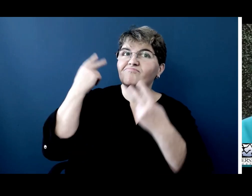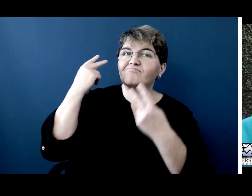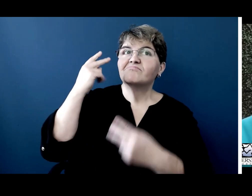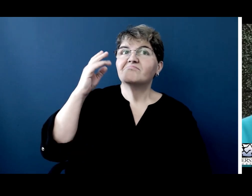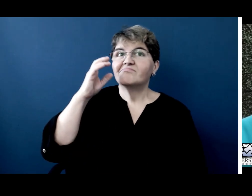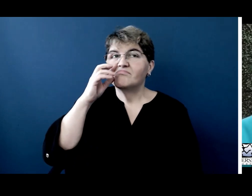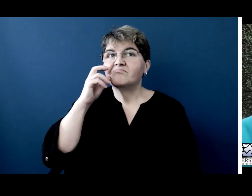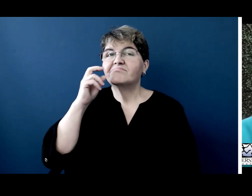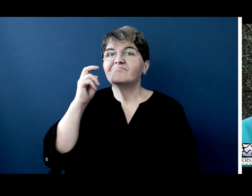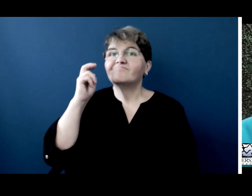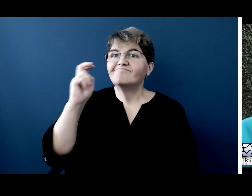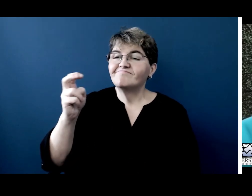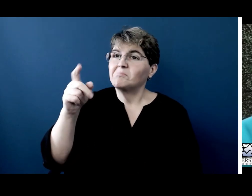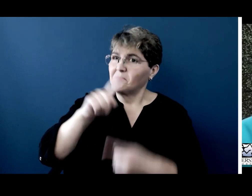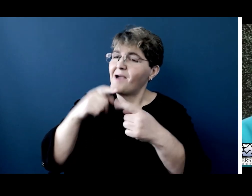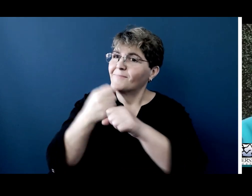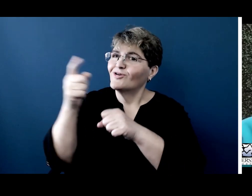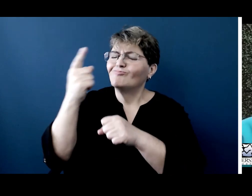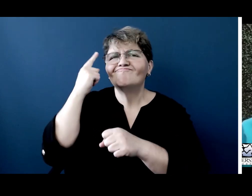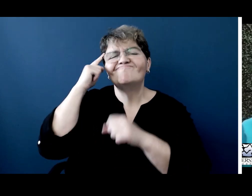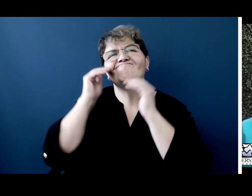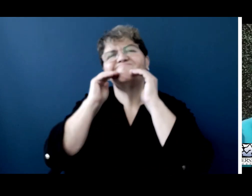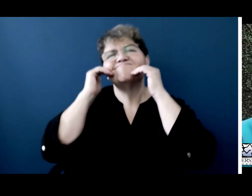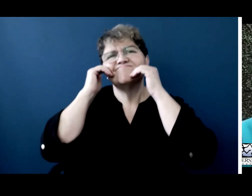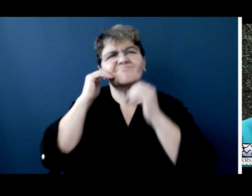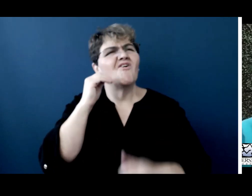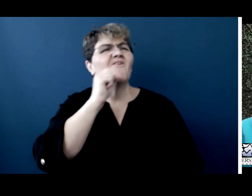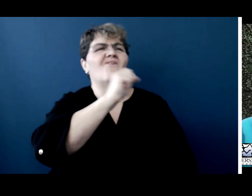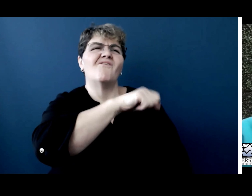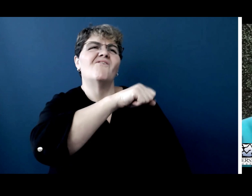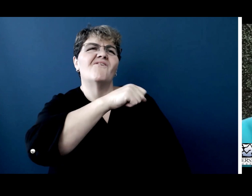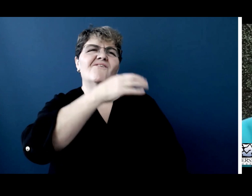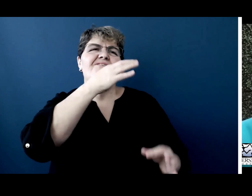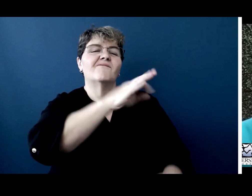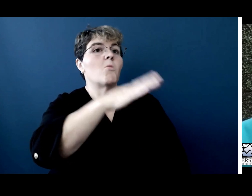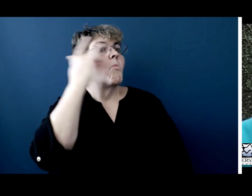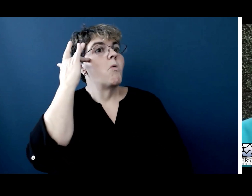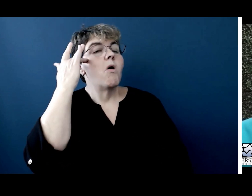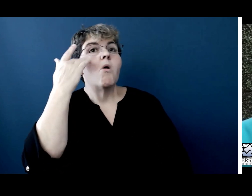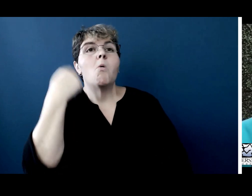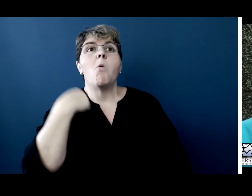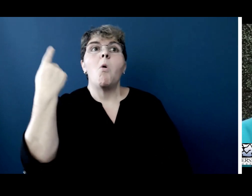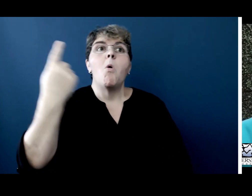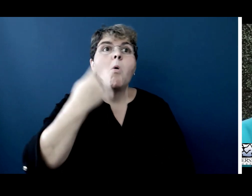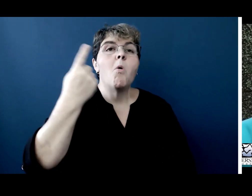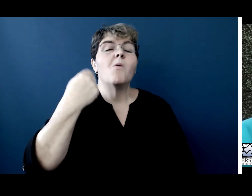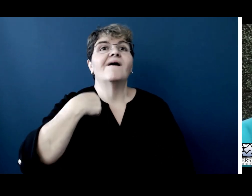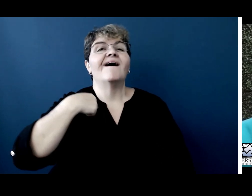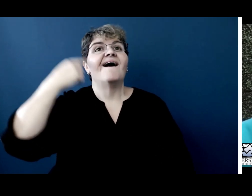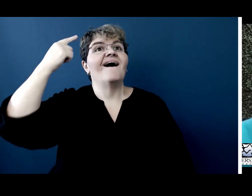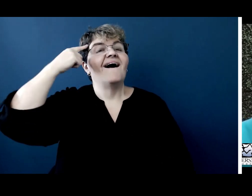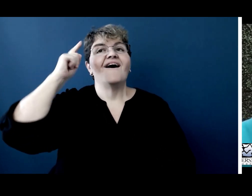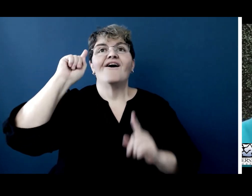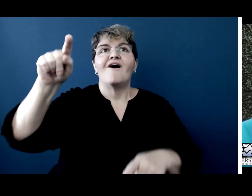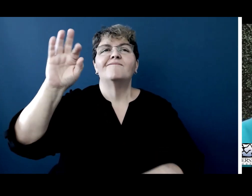cooking. Yeah. How about the rides, like just being together? Down Yeah. and staying overnight. Yeah.